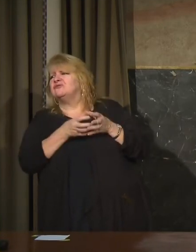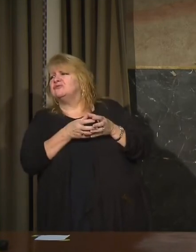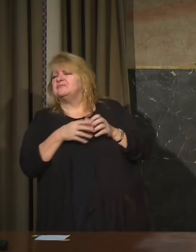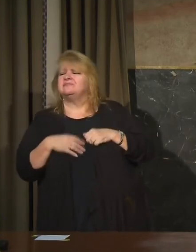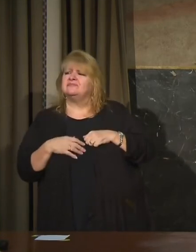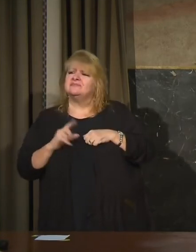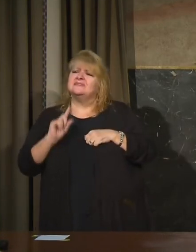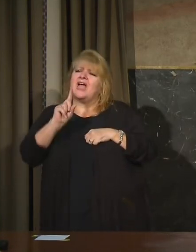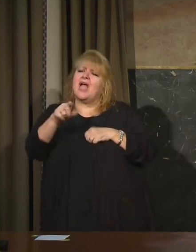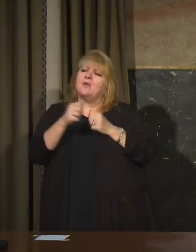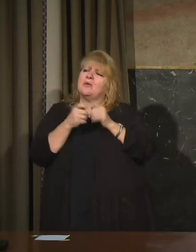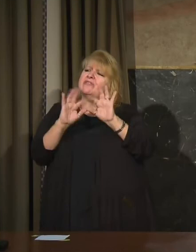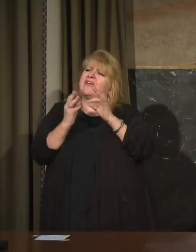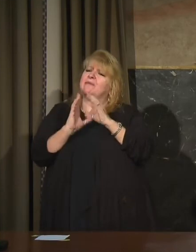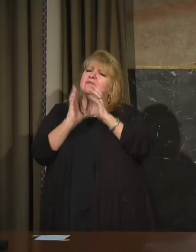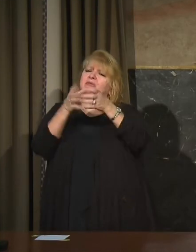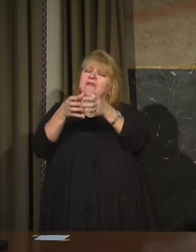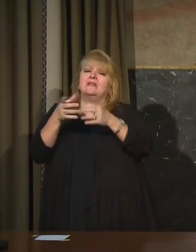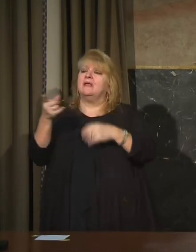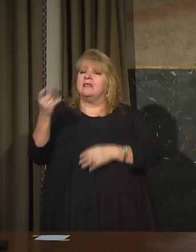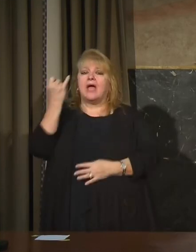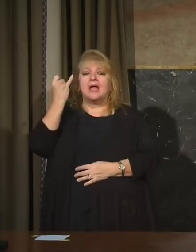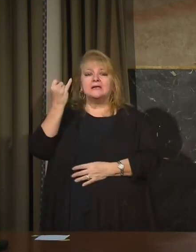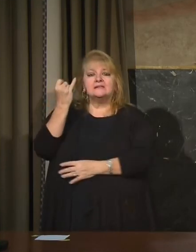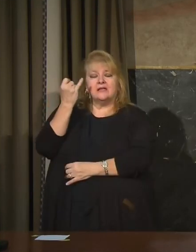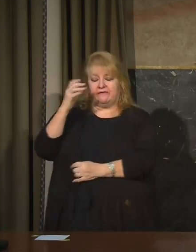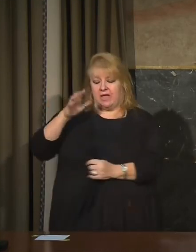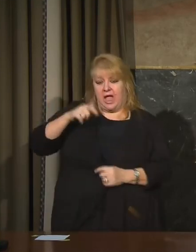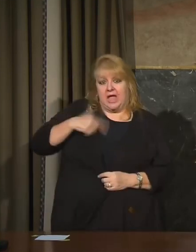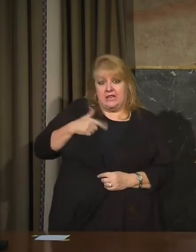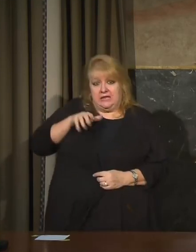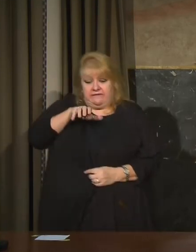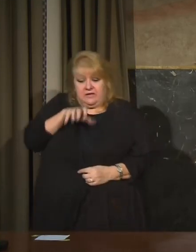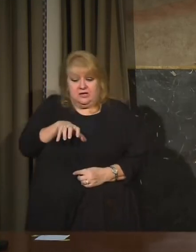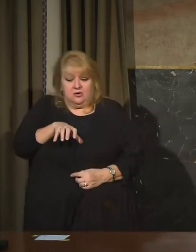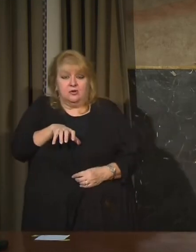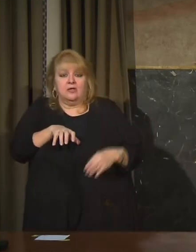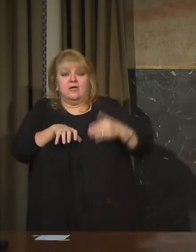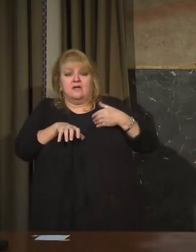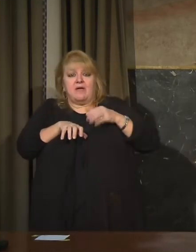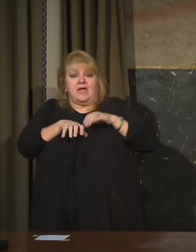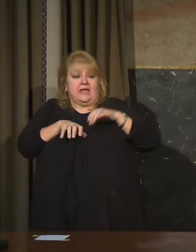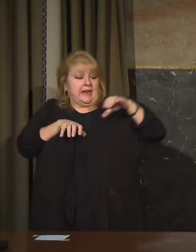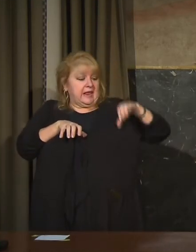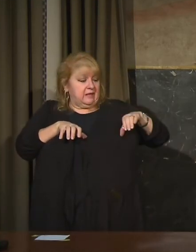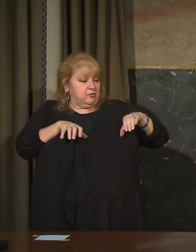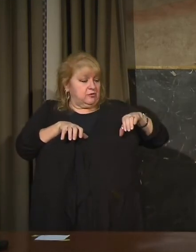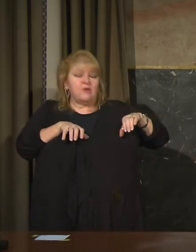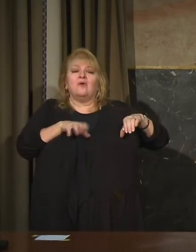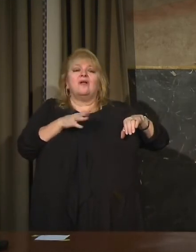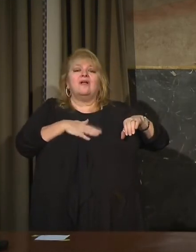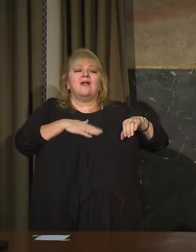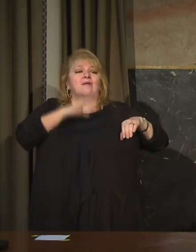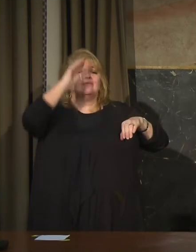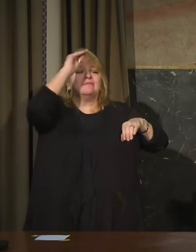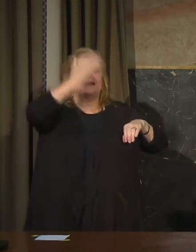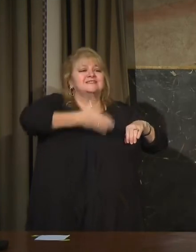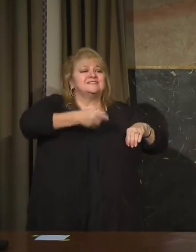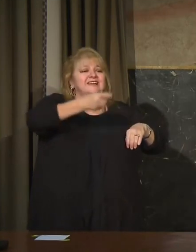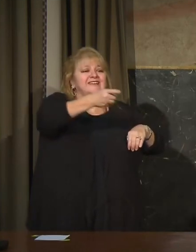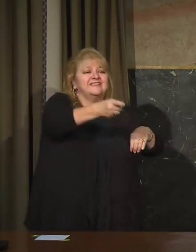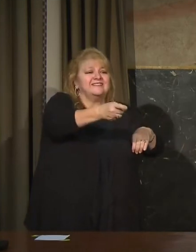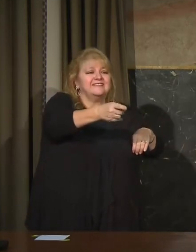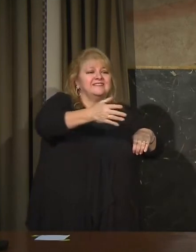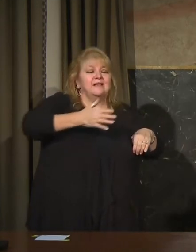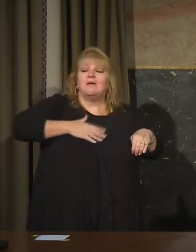And there's still this idea that if I go to my neighbor's house or my child's house or my brother's house or sister,